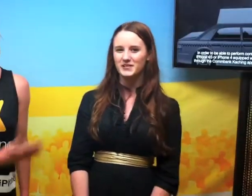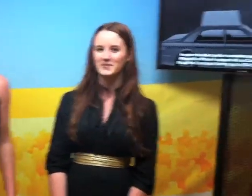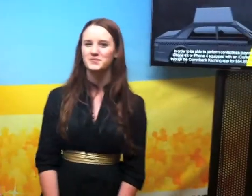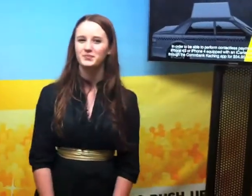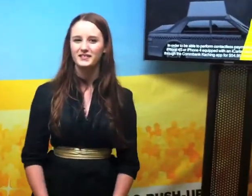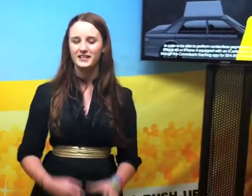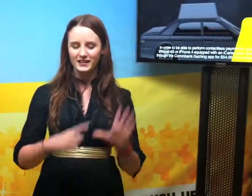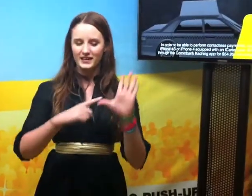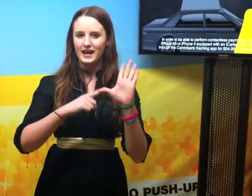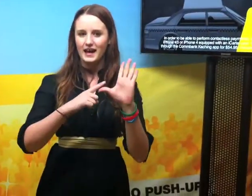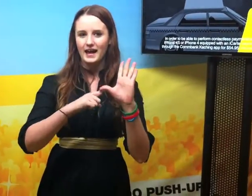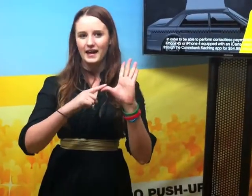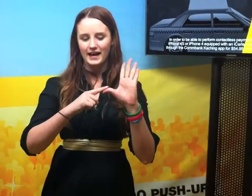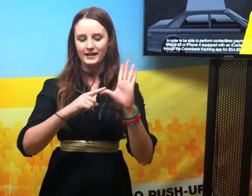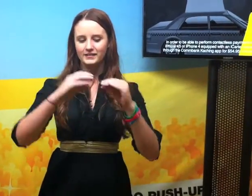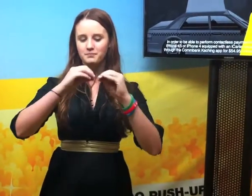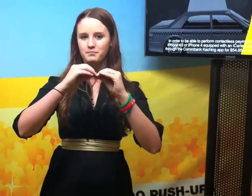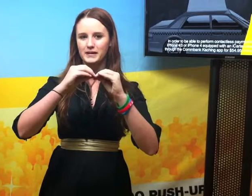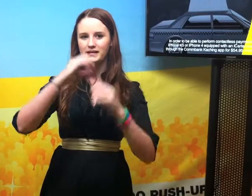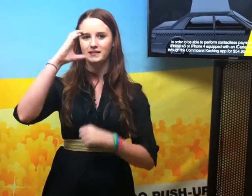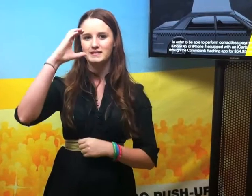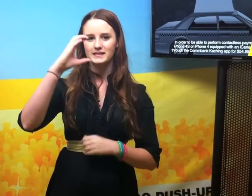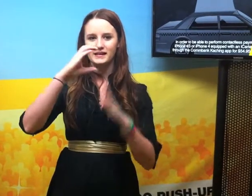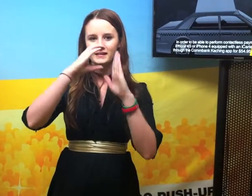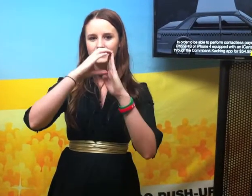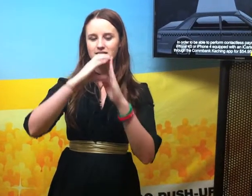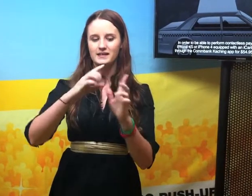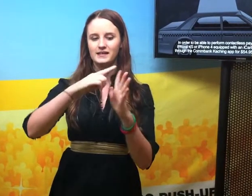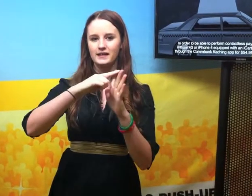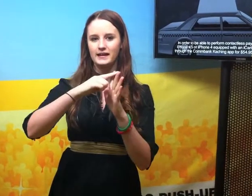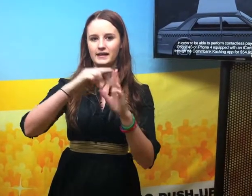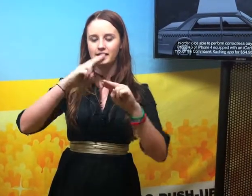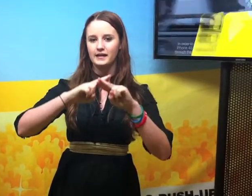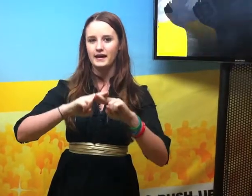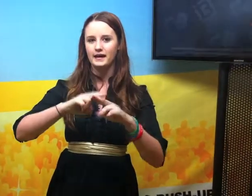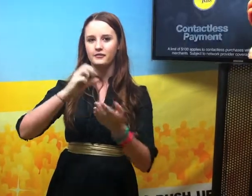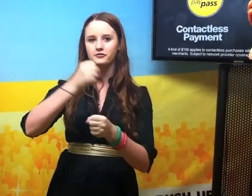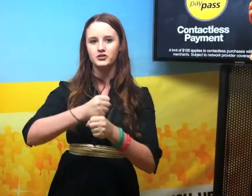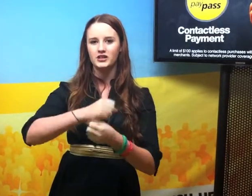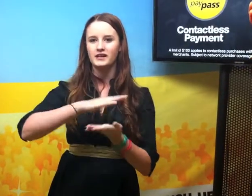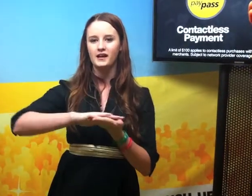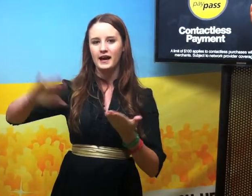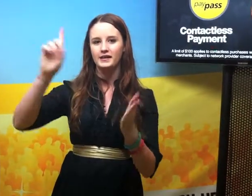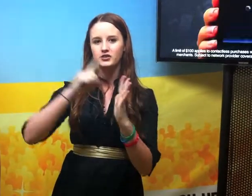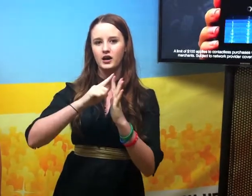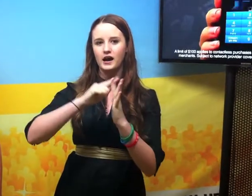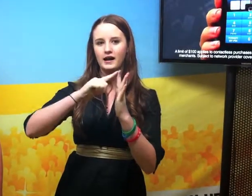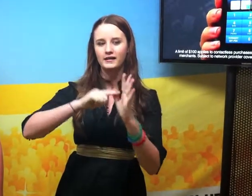have to go. A, B, C, D, E, F, G, H, I,